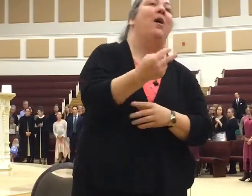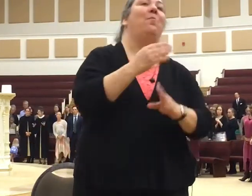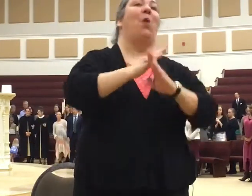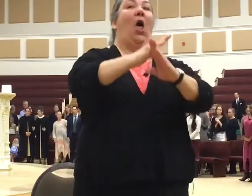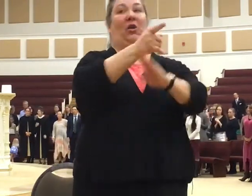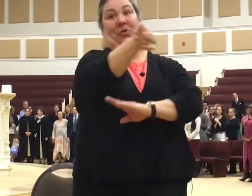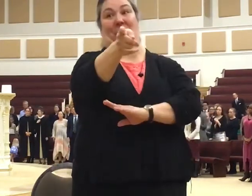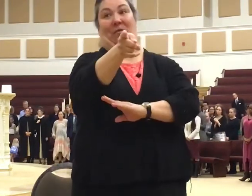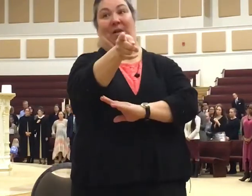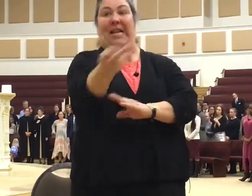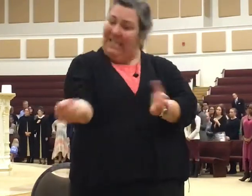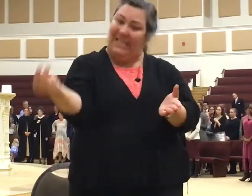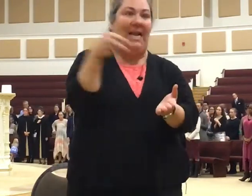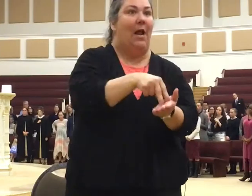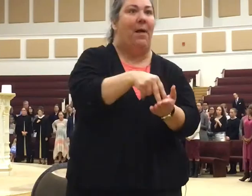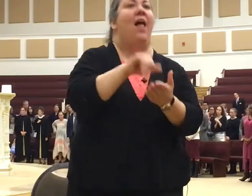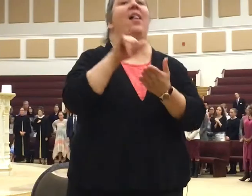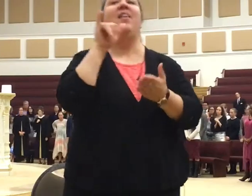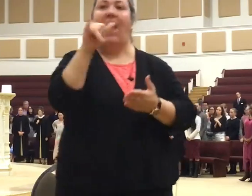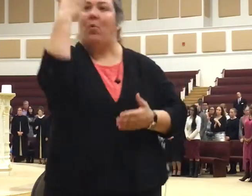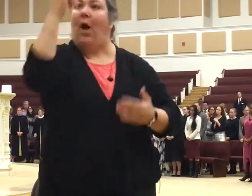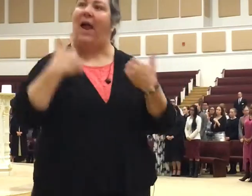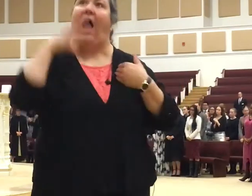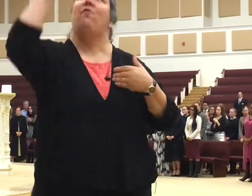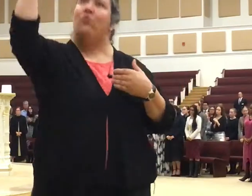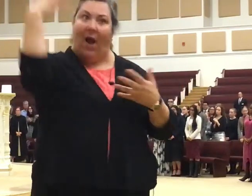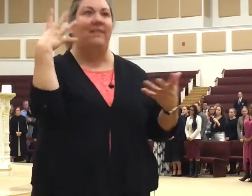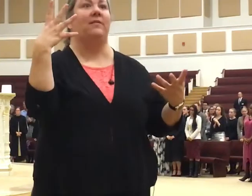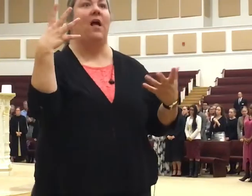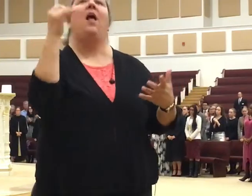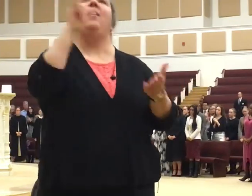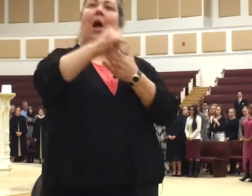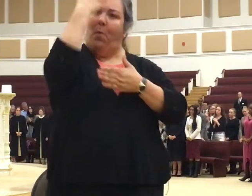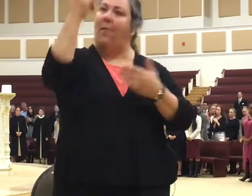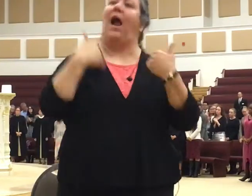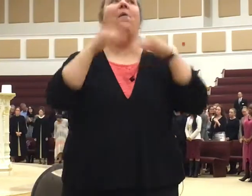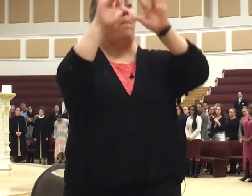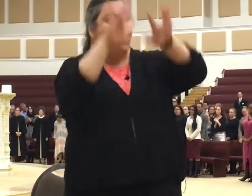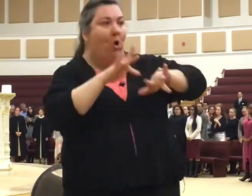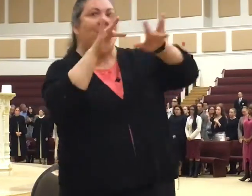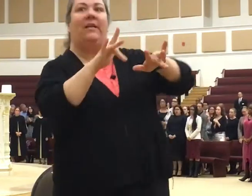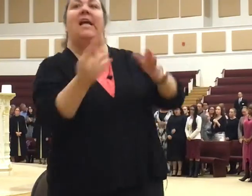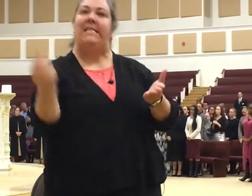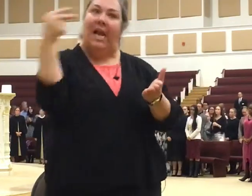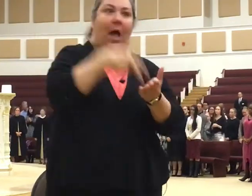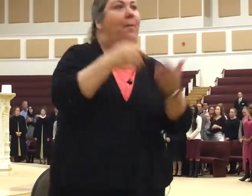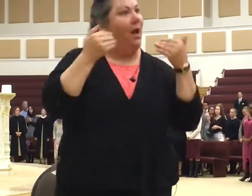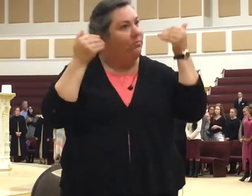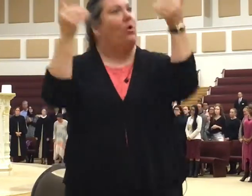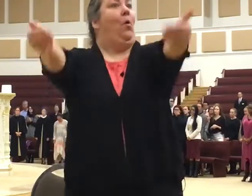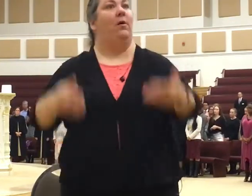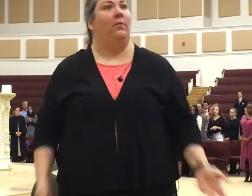Get up and get up. That's what grace is for. That's what mercy is for. Get up and get over it.